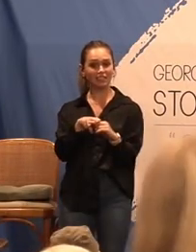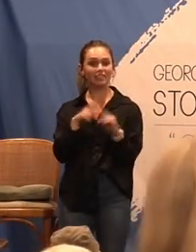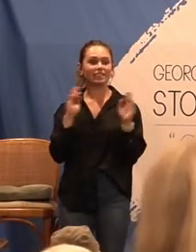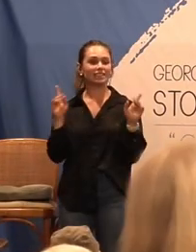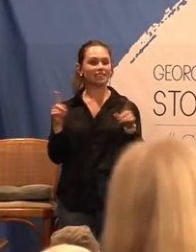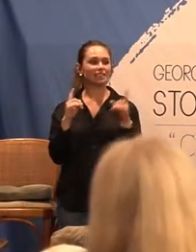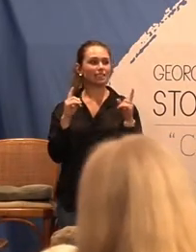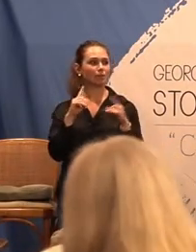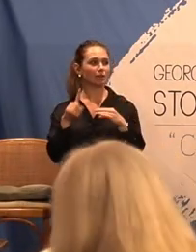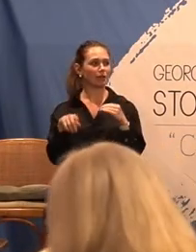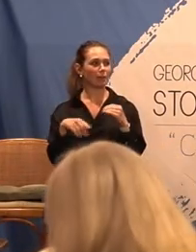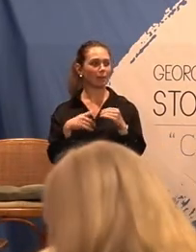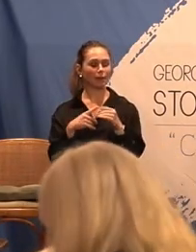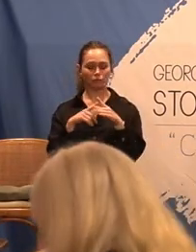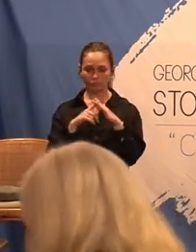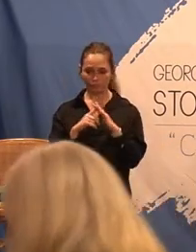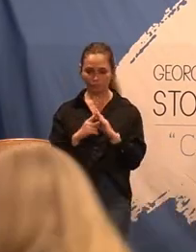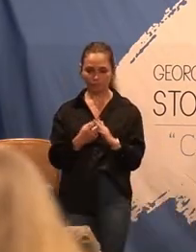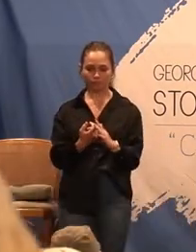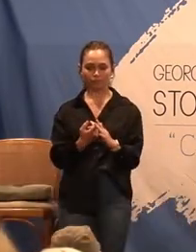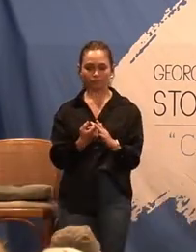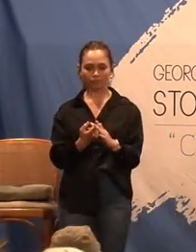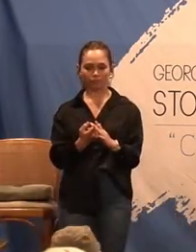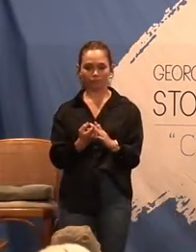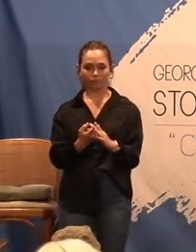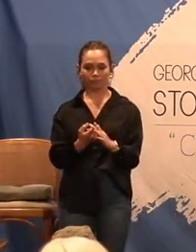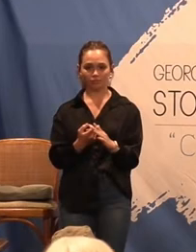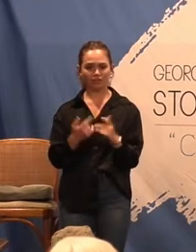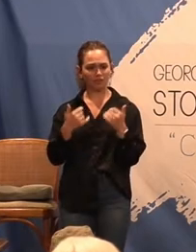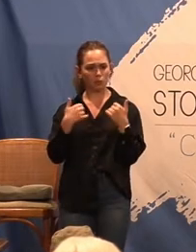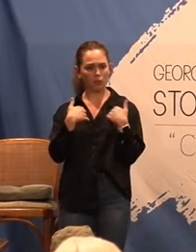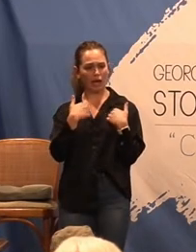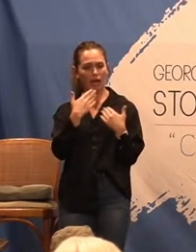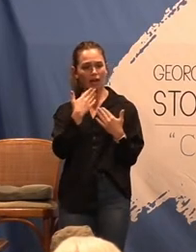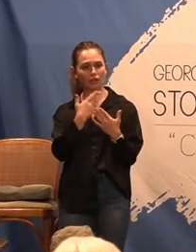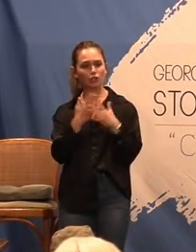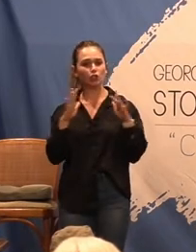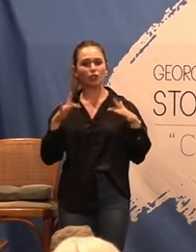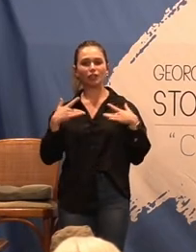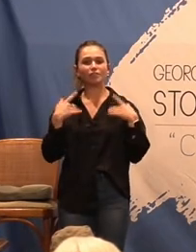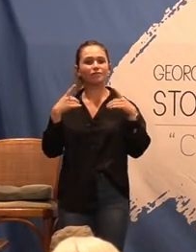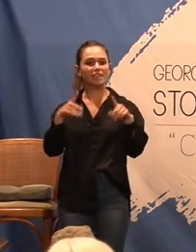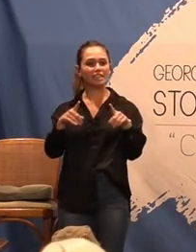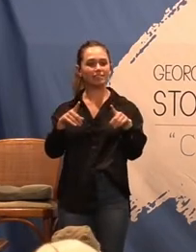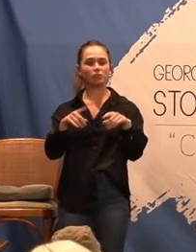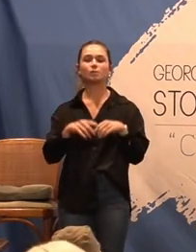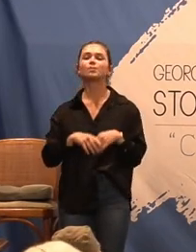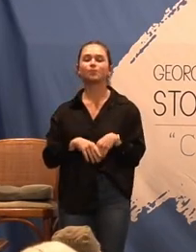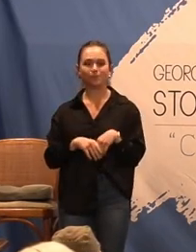ceremony is about to begin. Have you had a good festival?